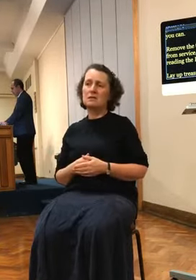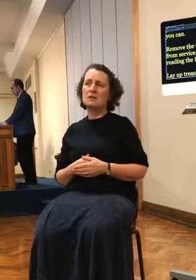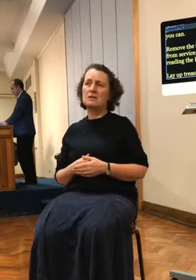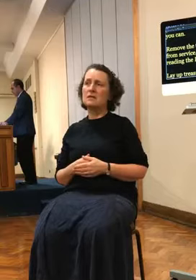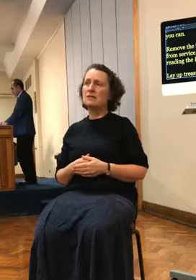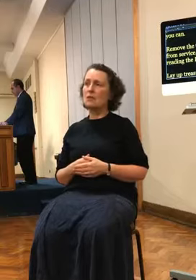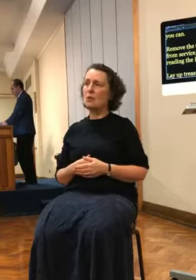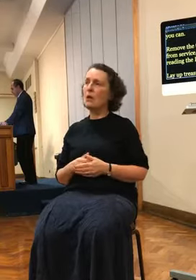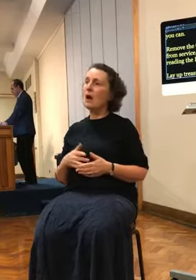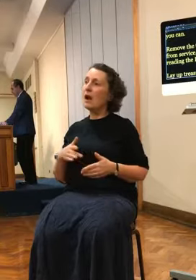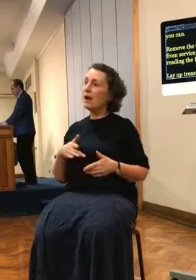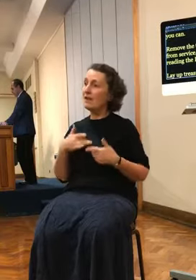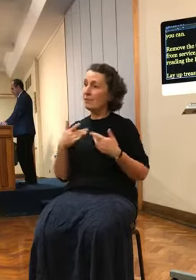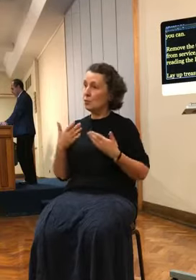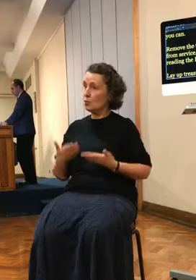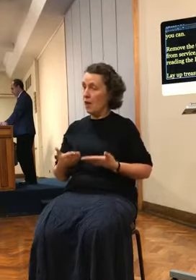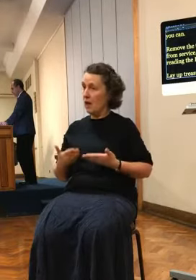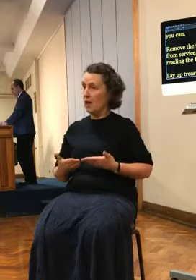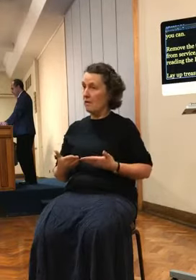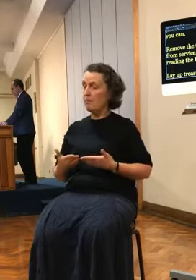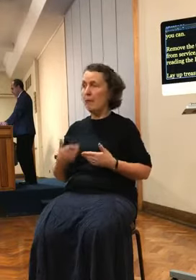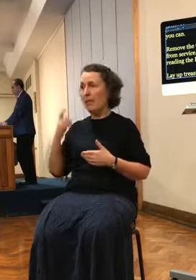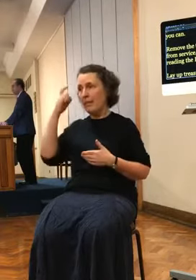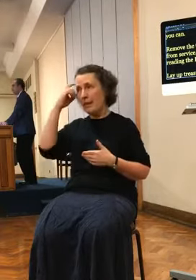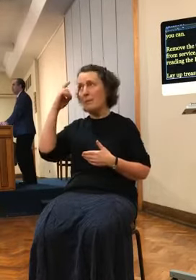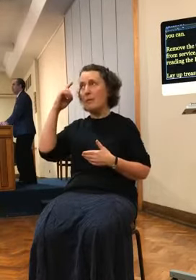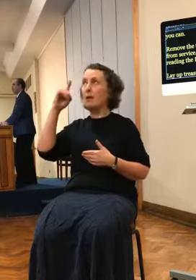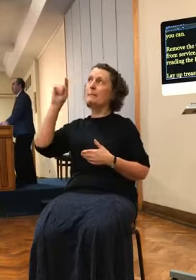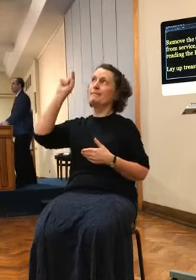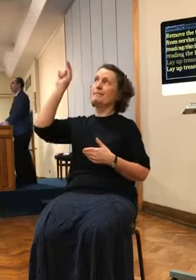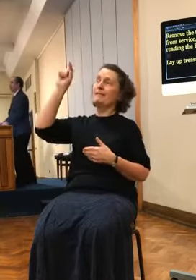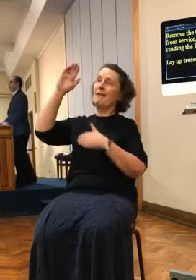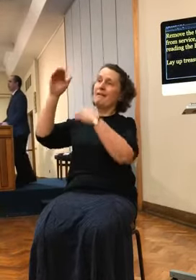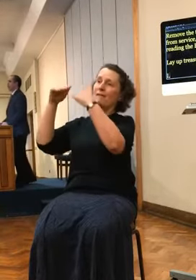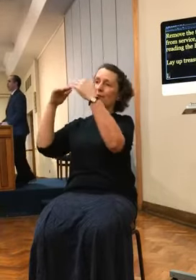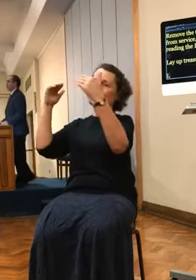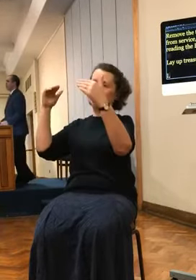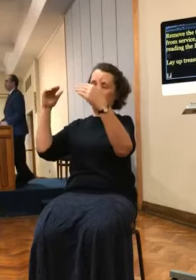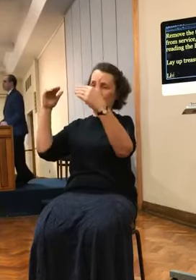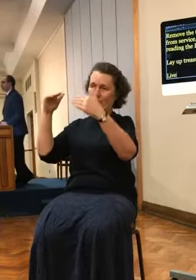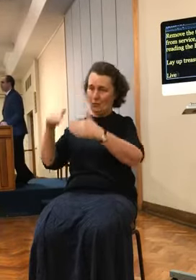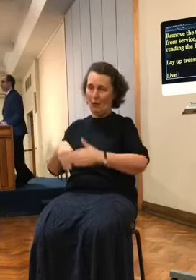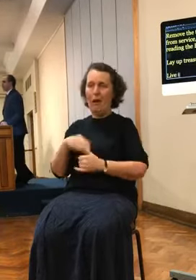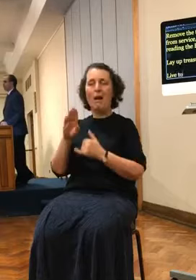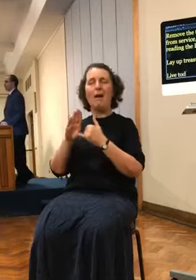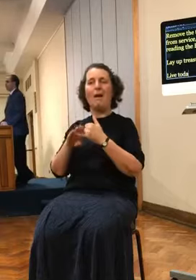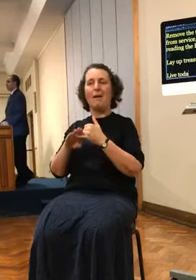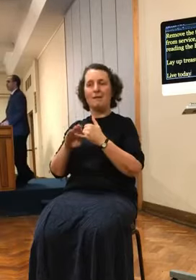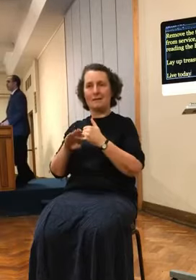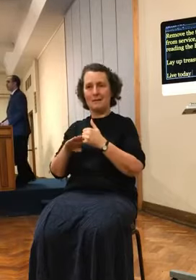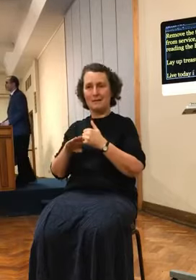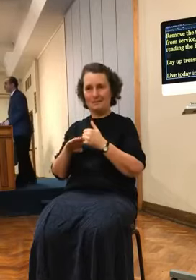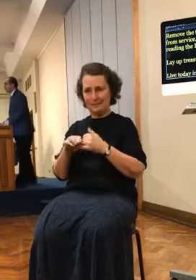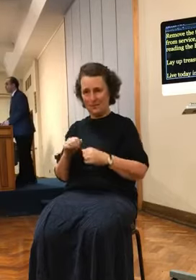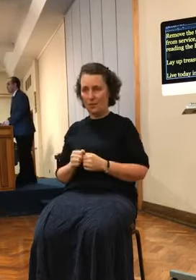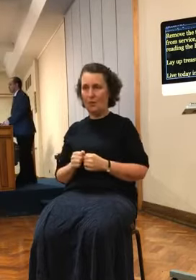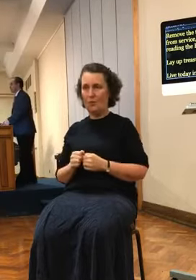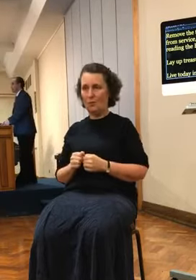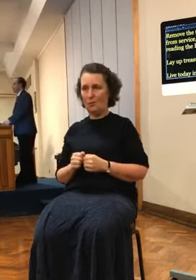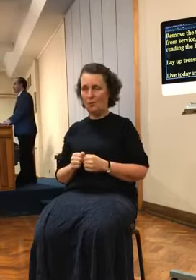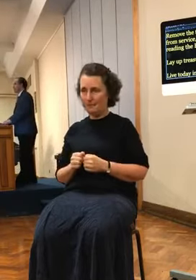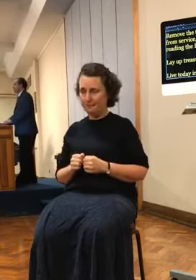today in the light of tomorrow, heaven. Finally, check your